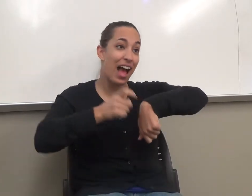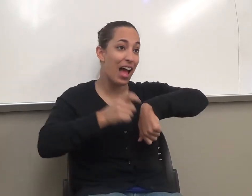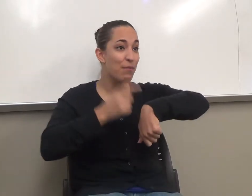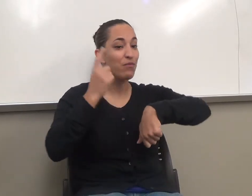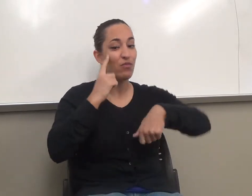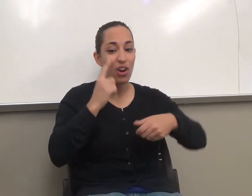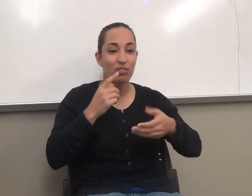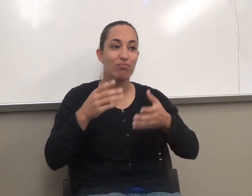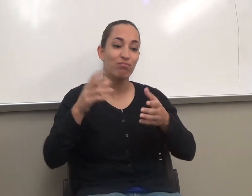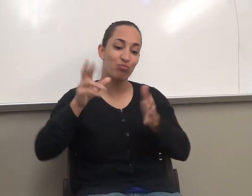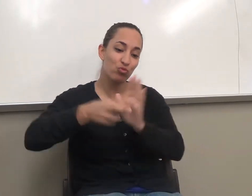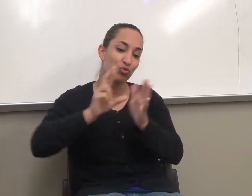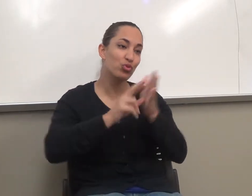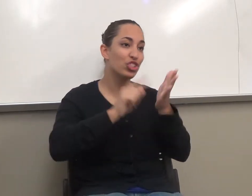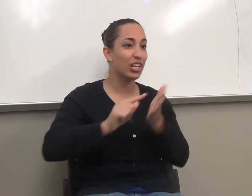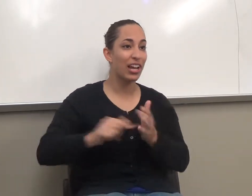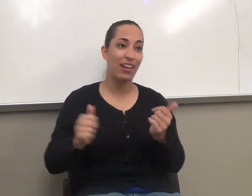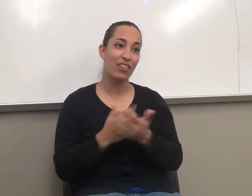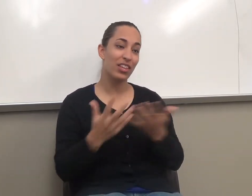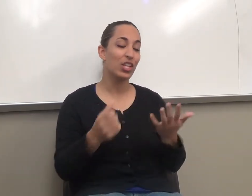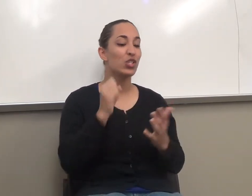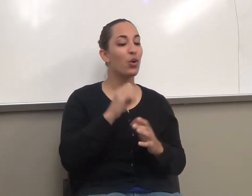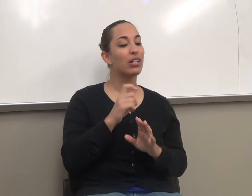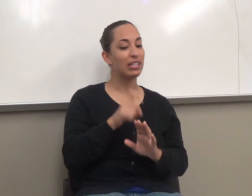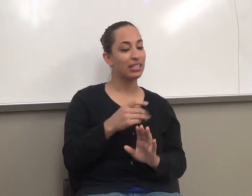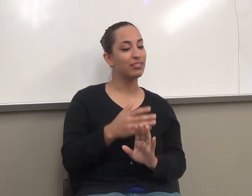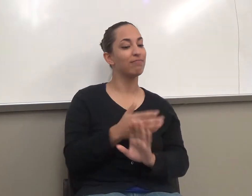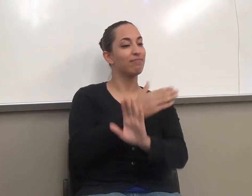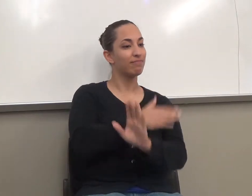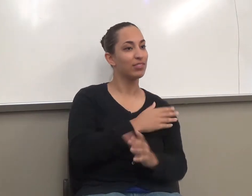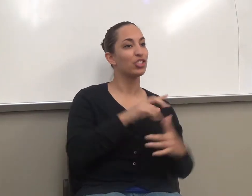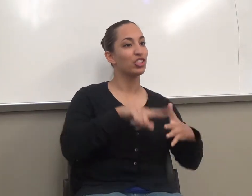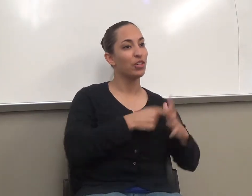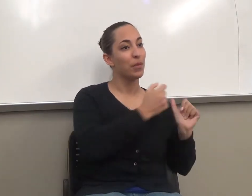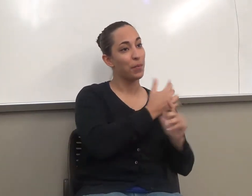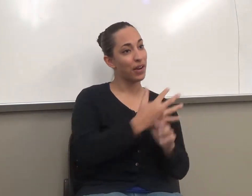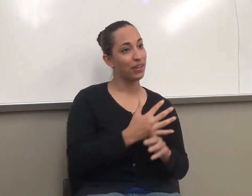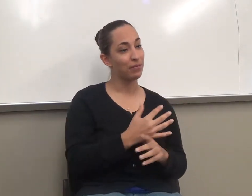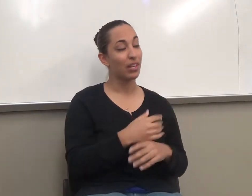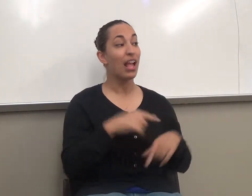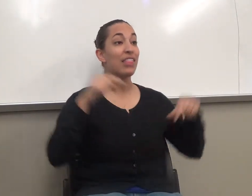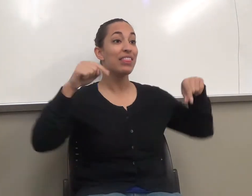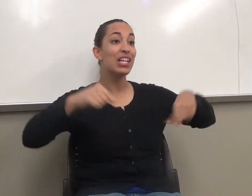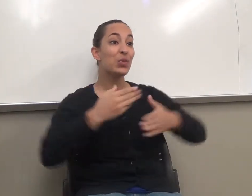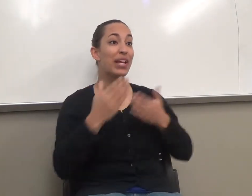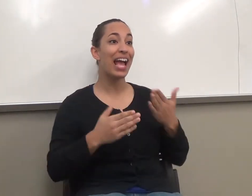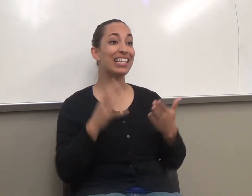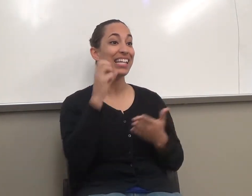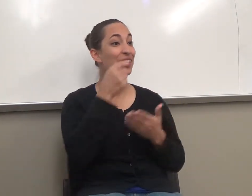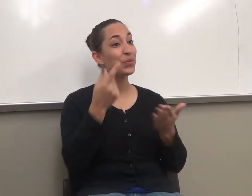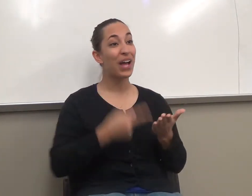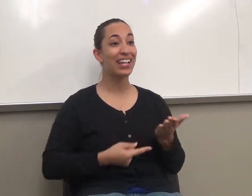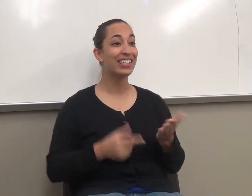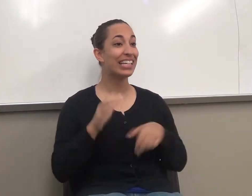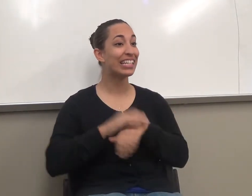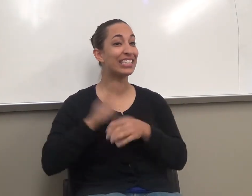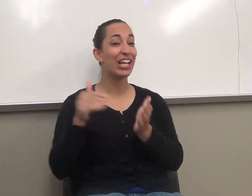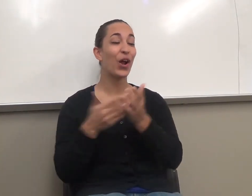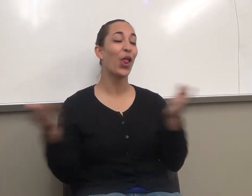happens the first paper of the semester. This weekend, guess what? The English Center is closed Friday, Saturday, Sunday, and Monday.